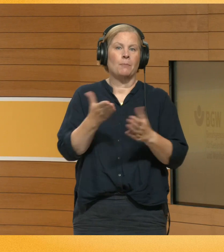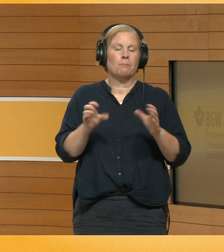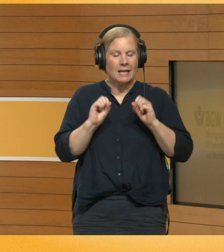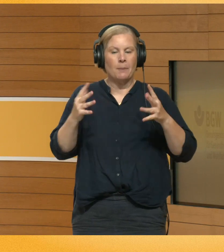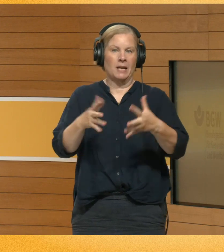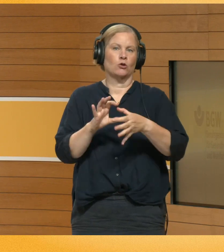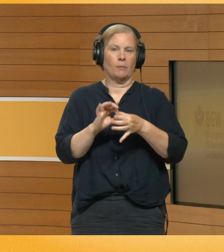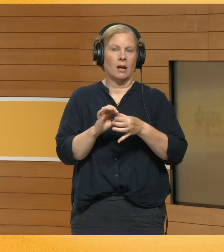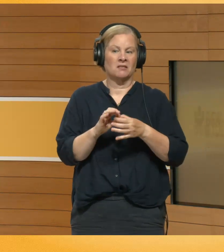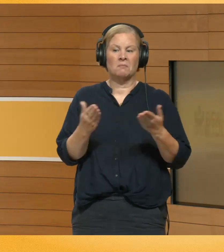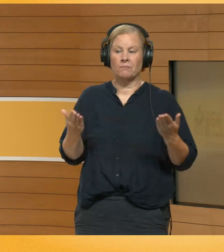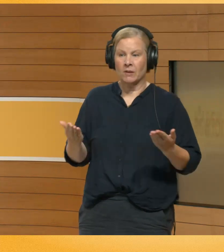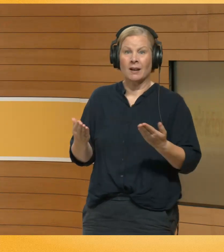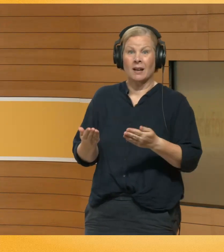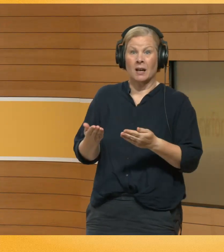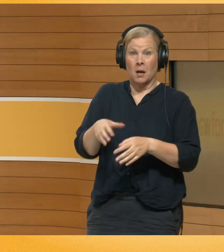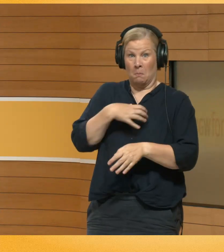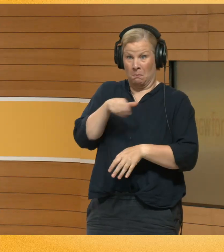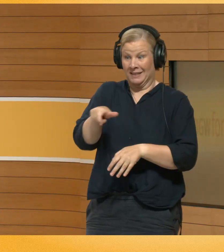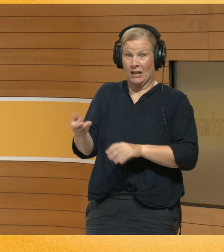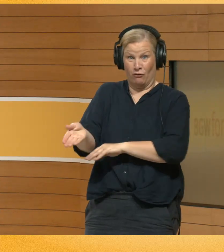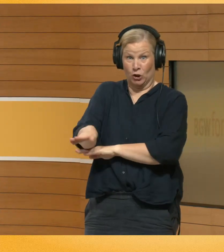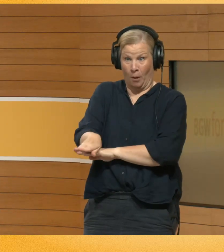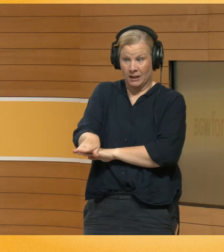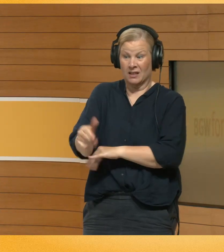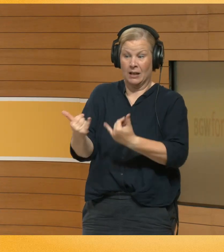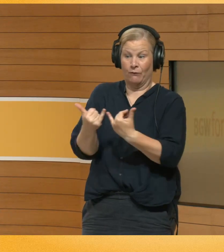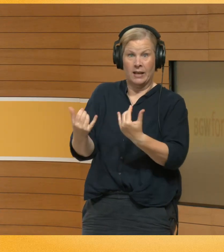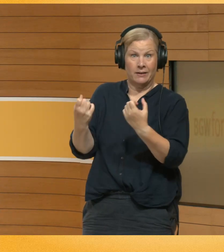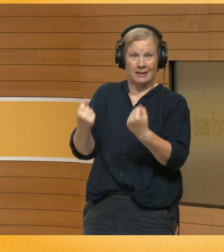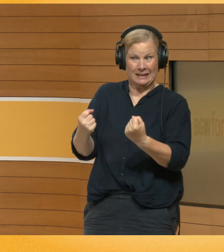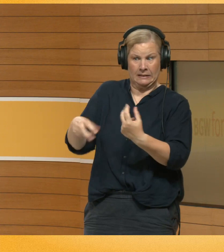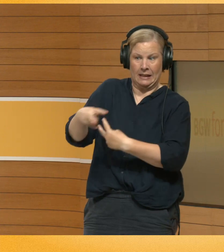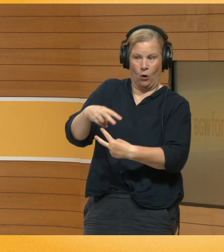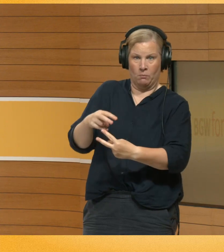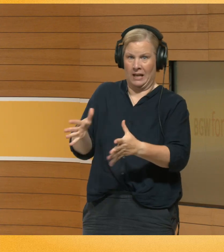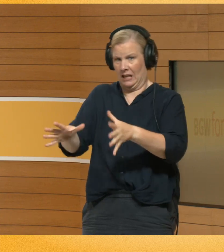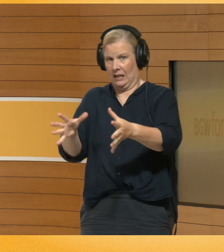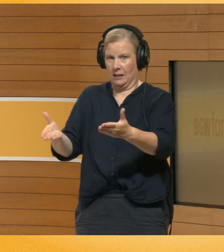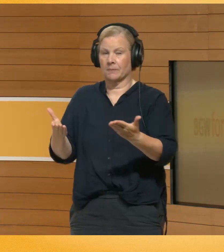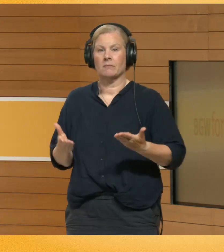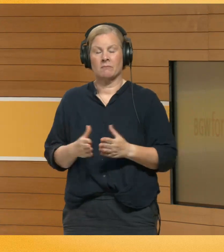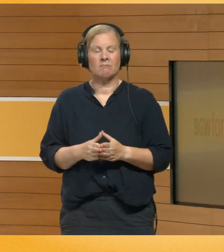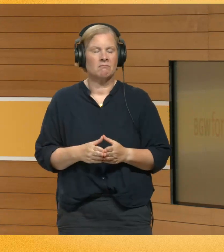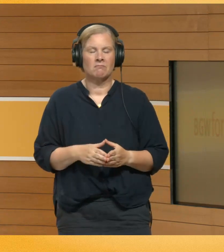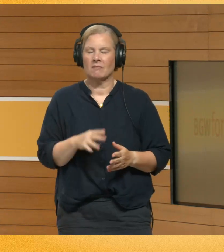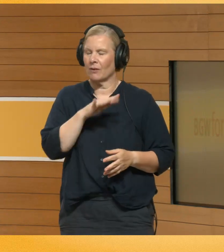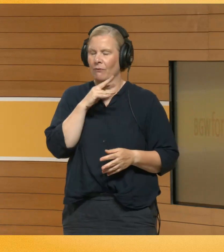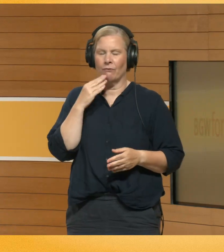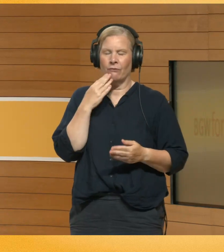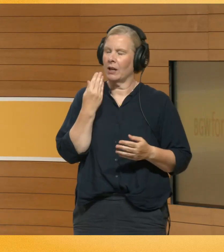mass fatality event, and there is a lot of there's a lot of evidence and scientific